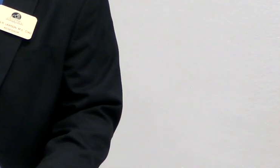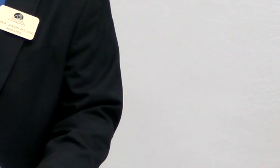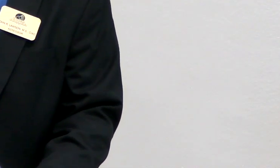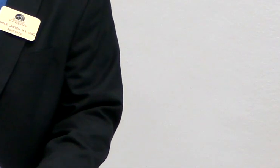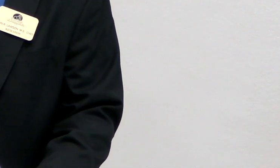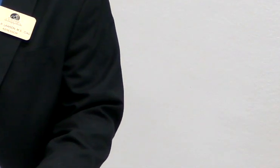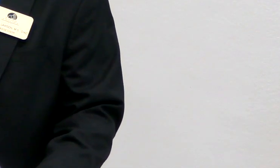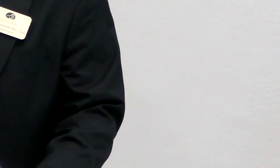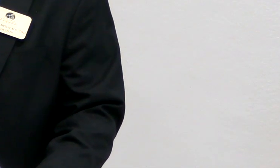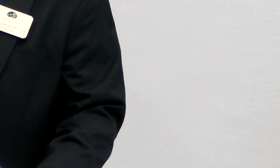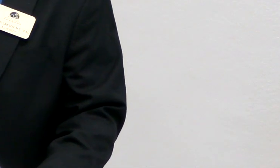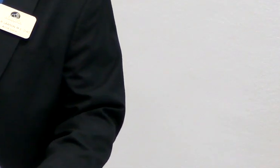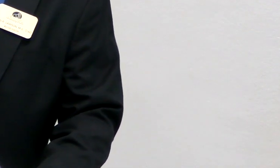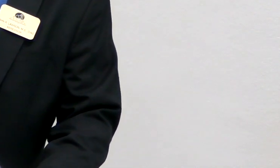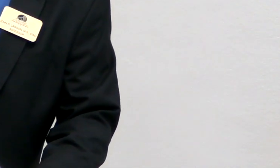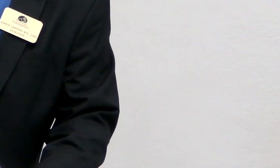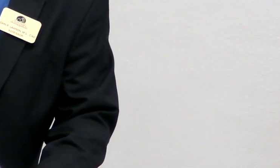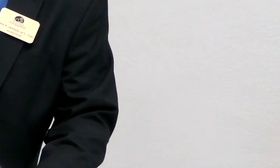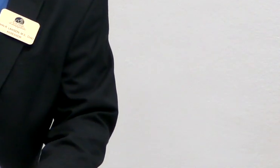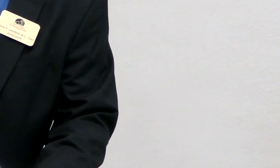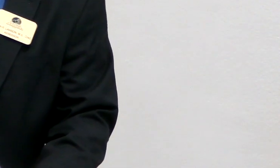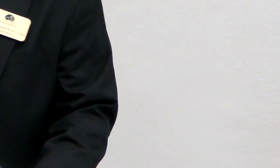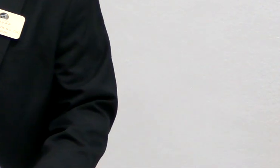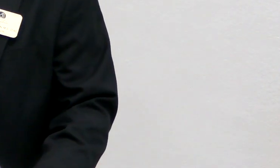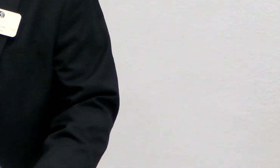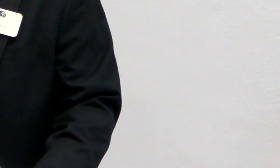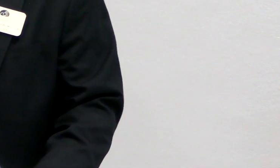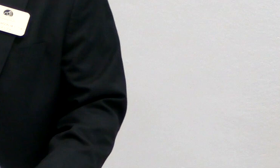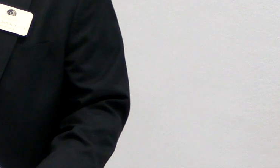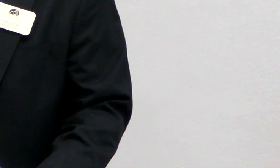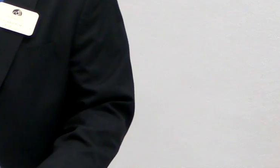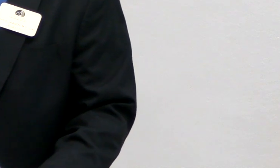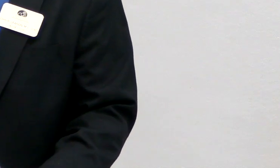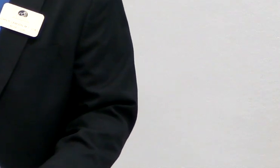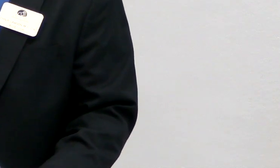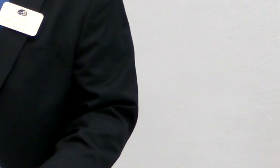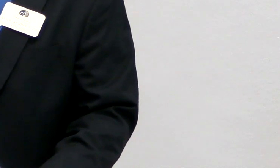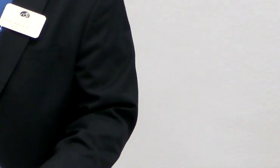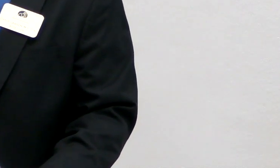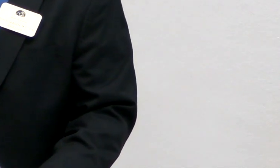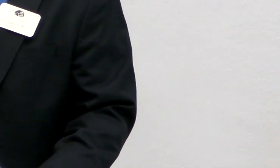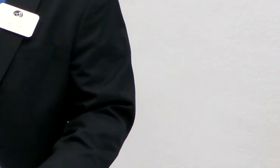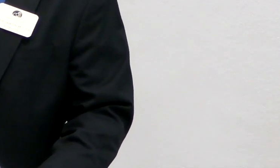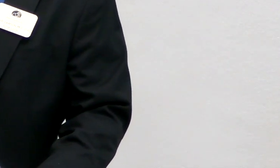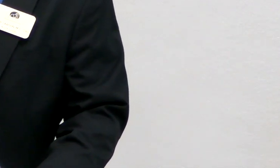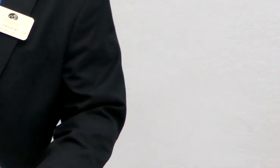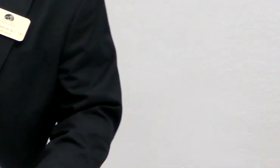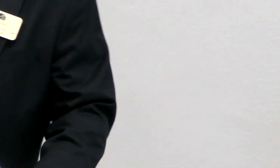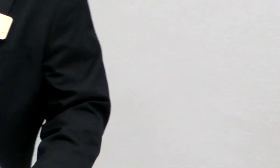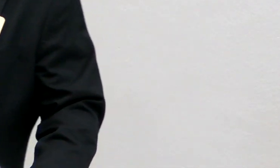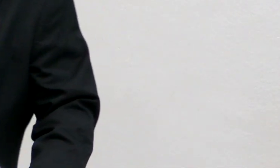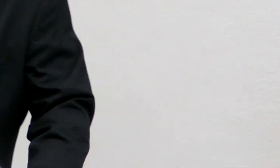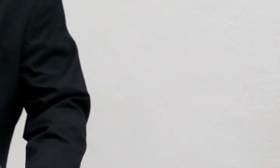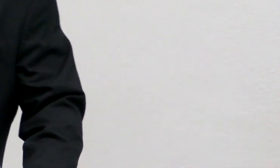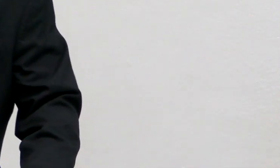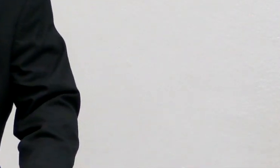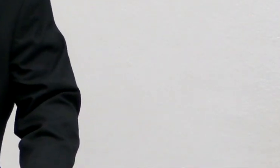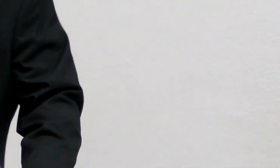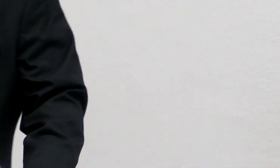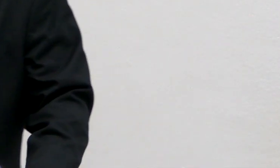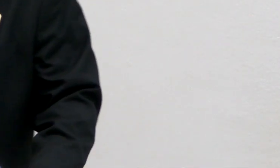Deputy assessor Joe College is right there in the back. And Deputy Assessor Kevin